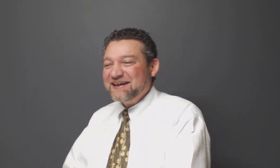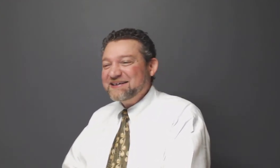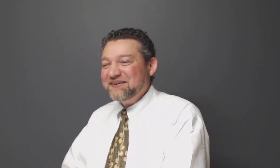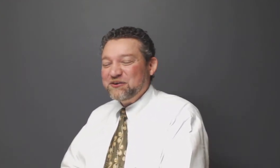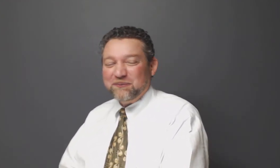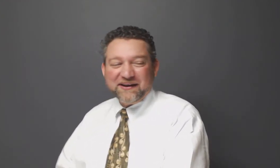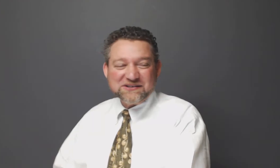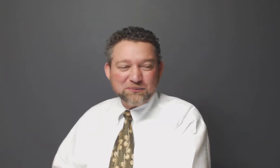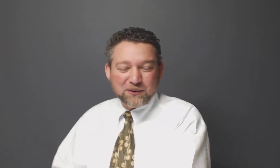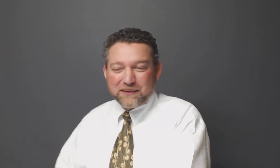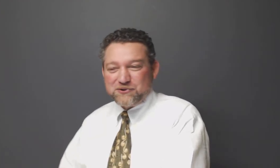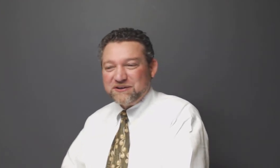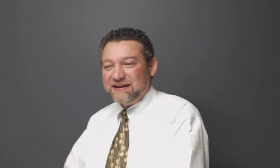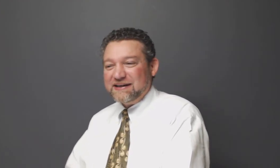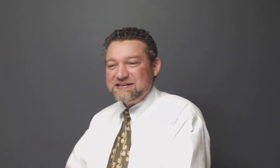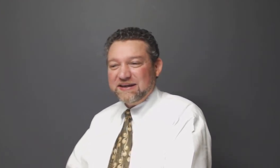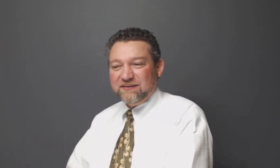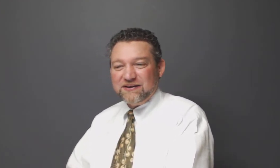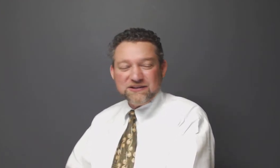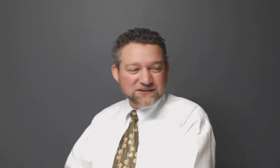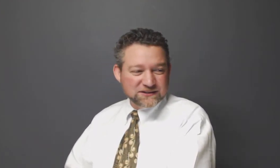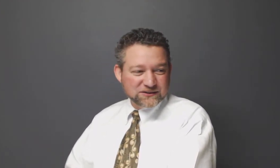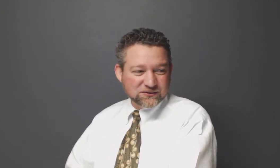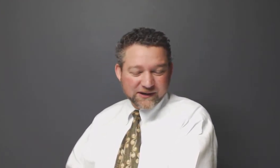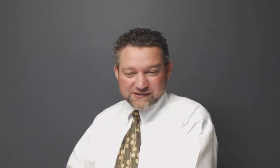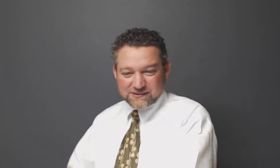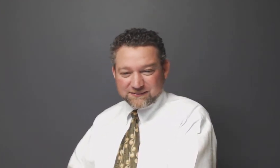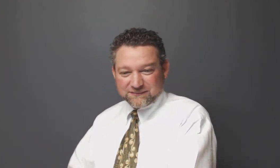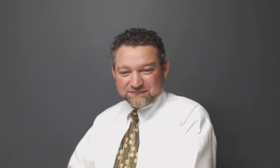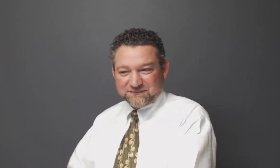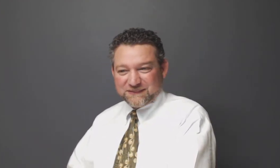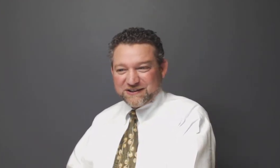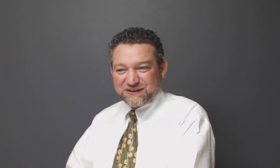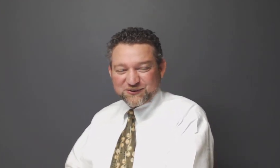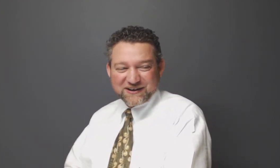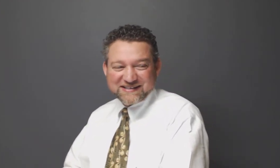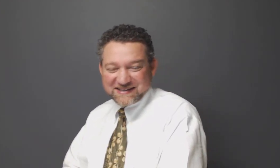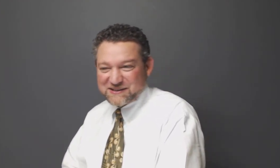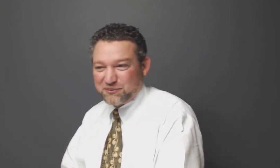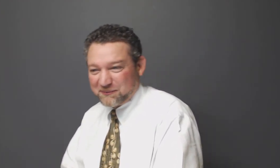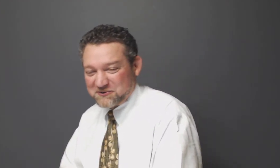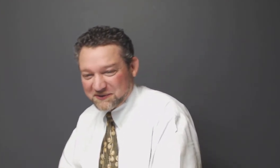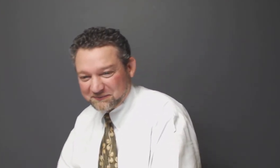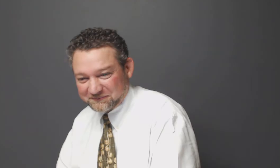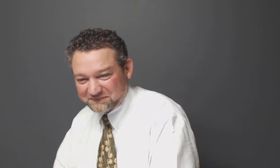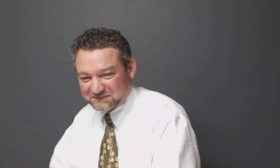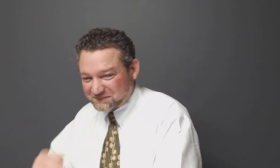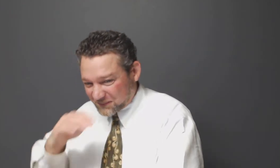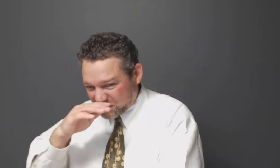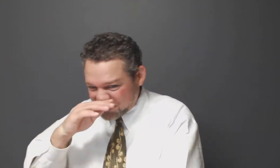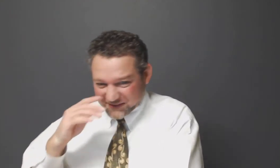to tell you about is a promotion that he's giving to Jesus Christ. Jesus Christ gets a promotion. Watch